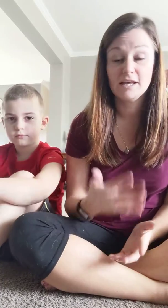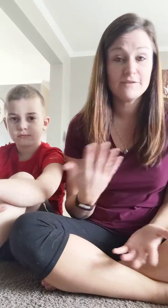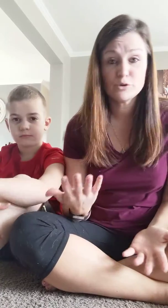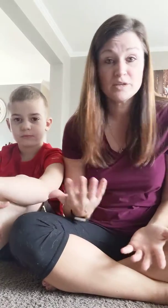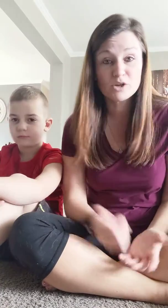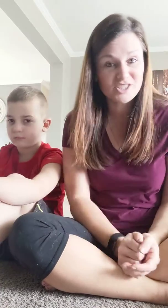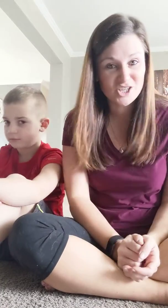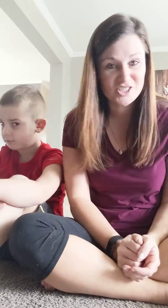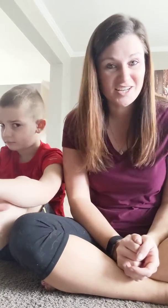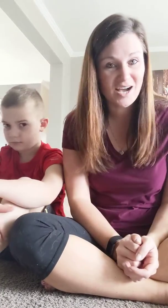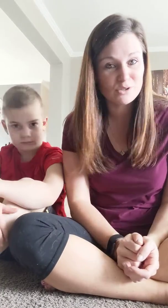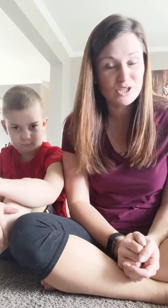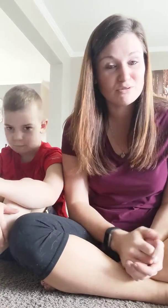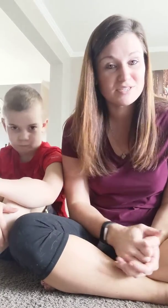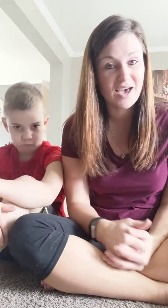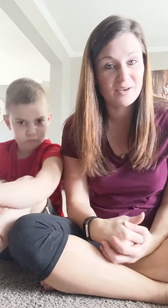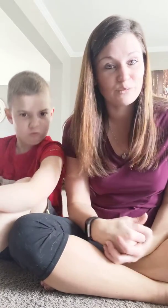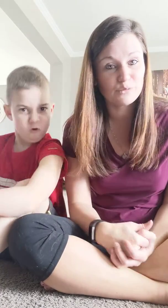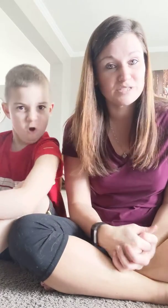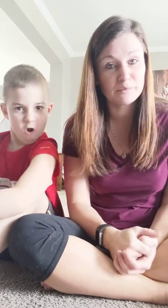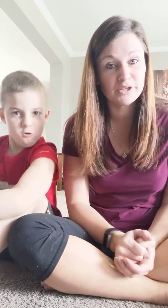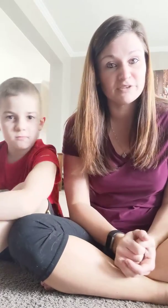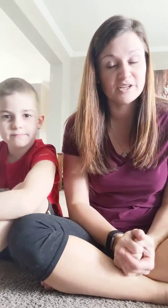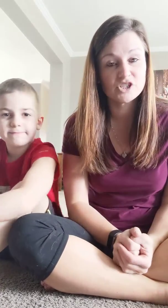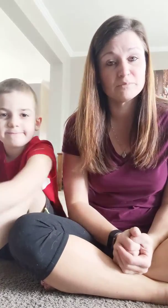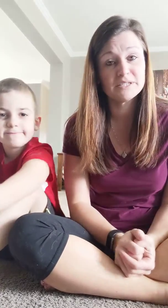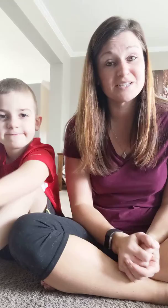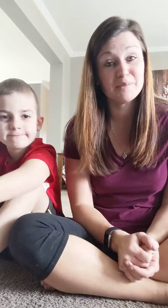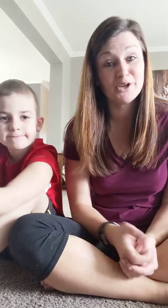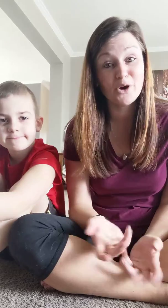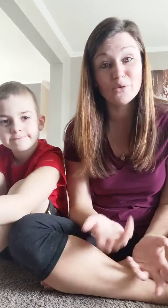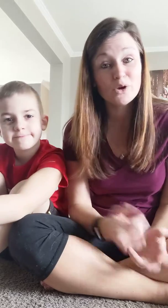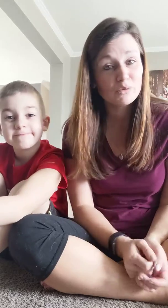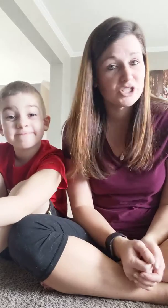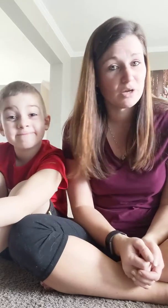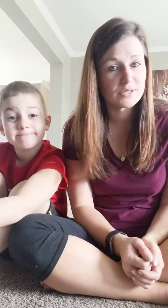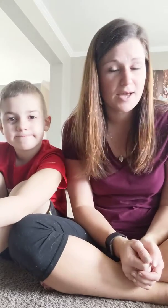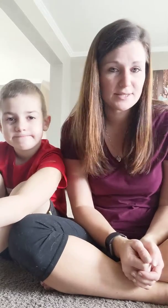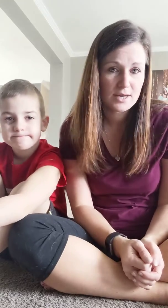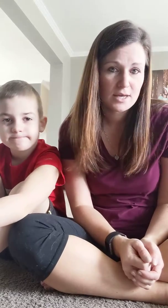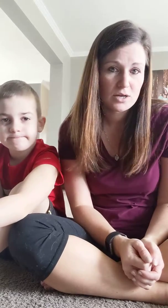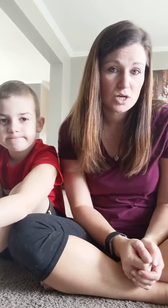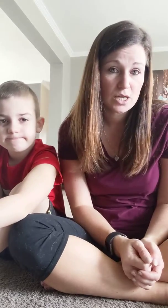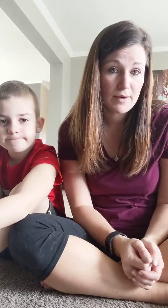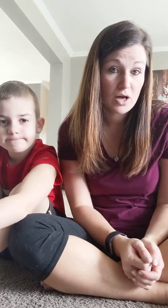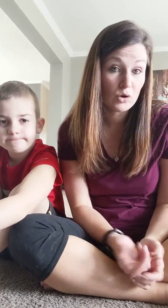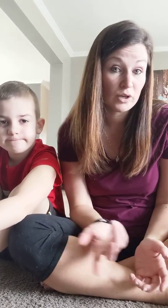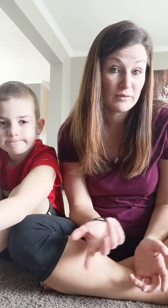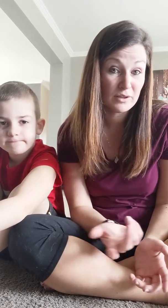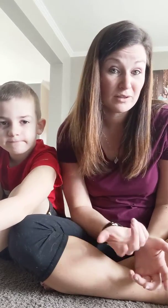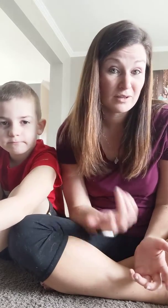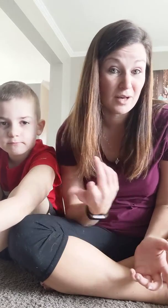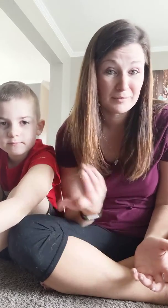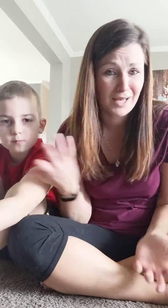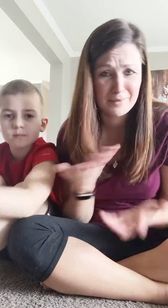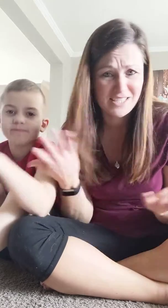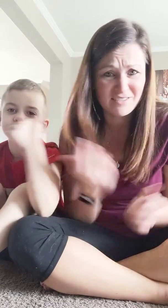if you need more suggestions on how to use that simple intervention, please let me know. Reach out, text, your email, or even comment on the